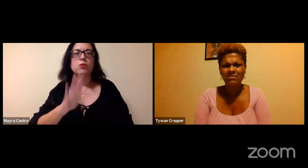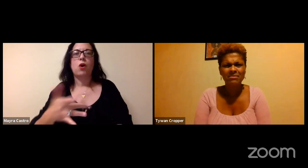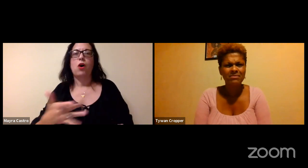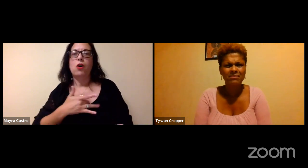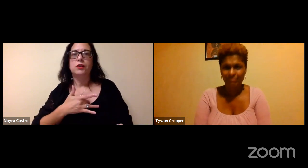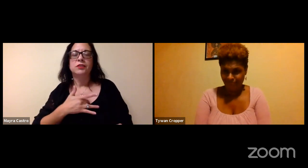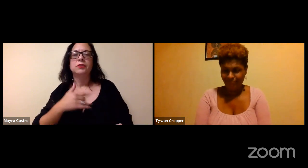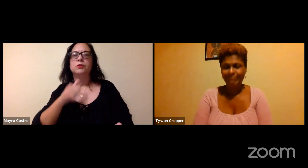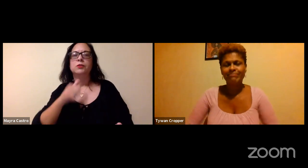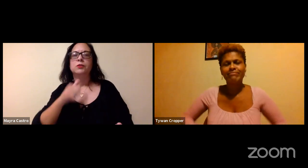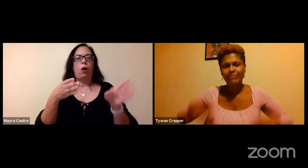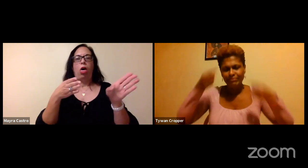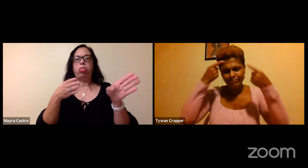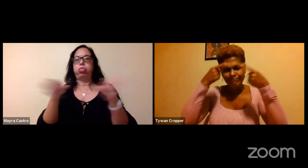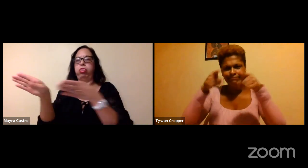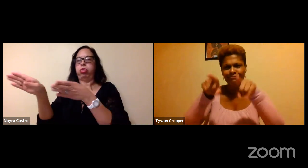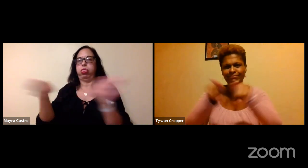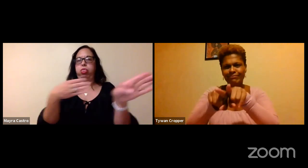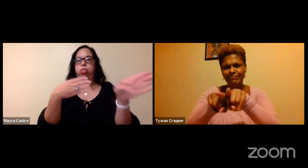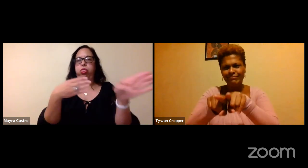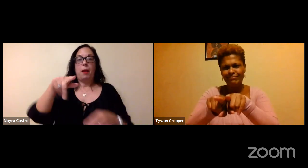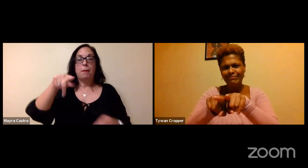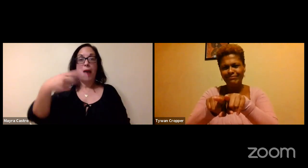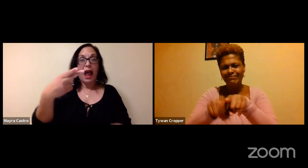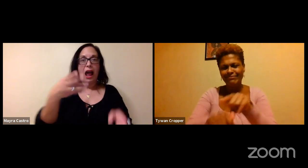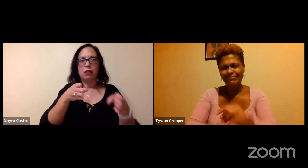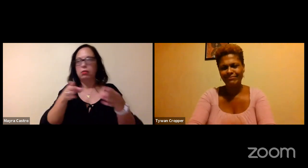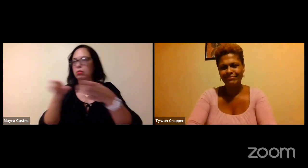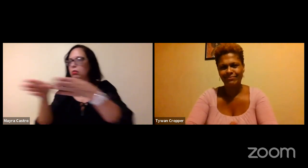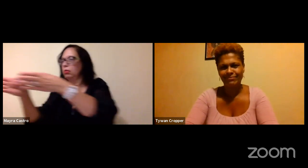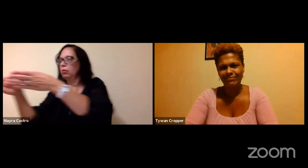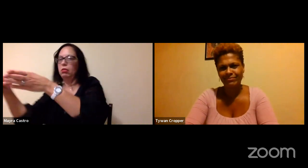It taught me to follow my heart.